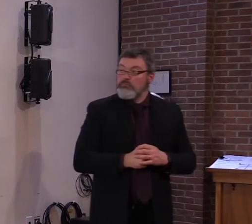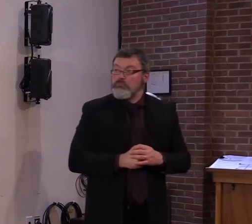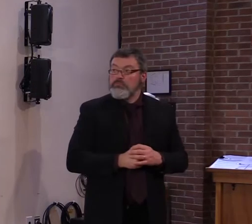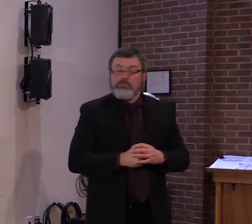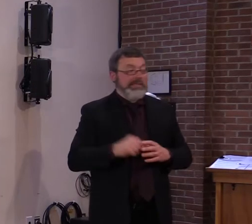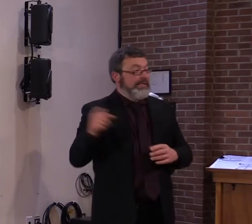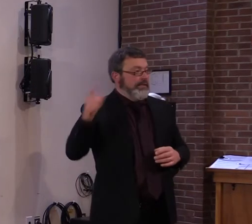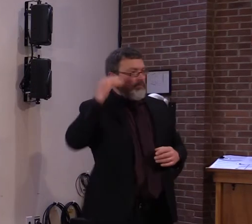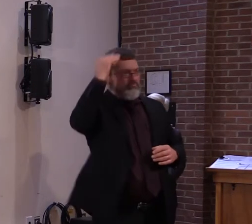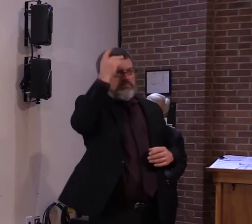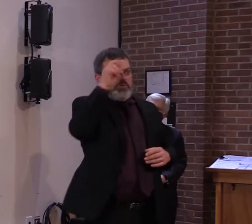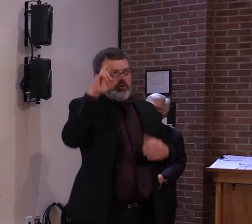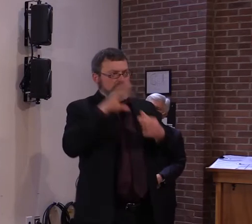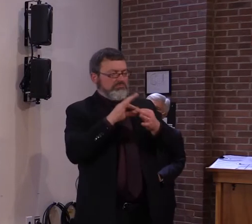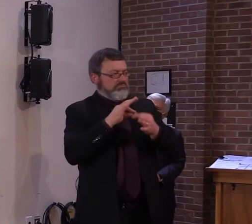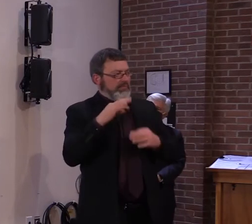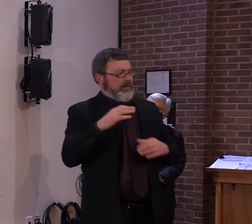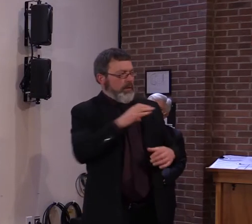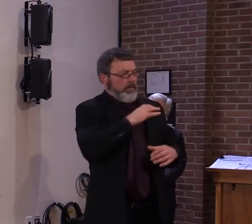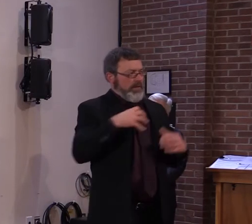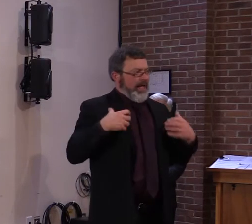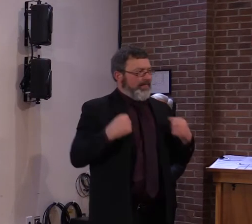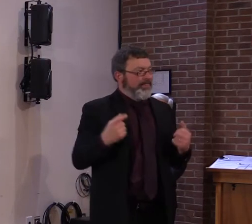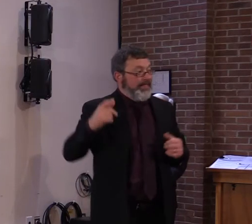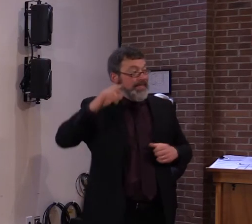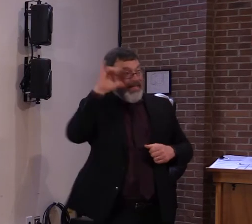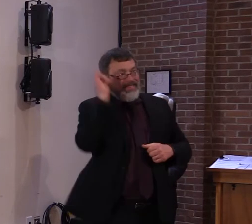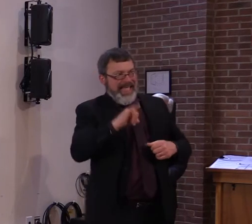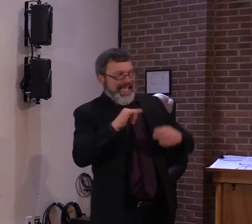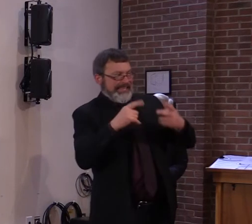Now, on the second instance, let me start there.